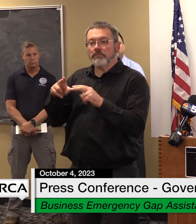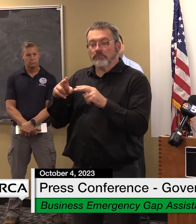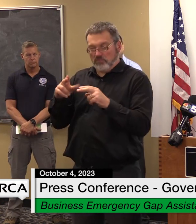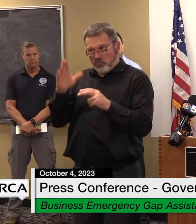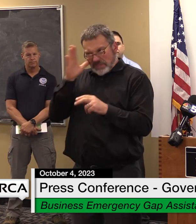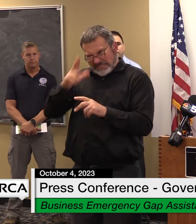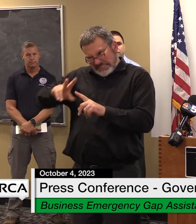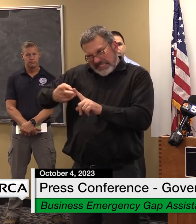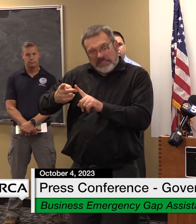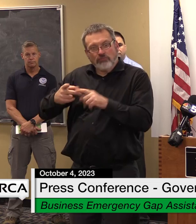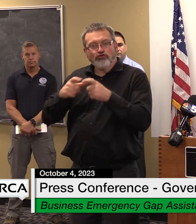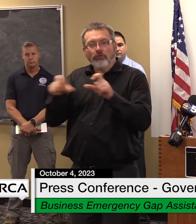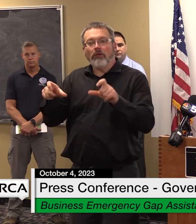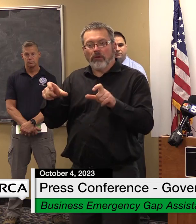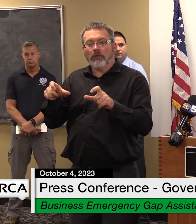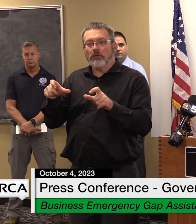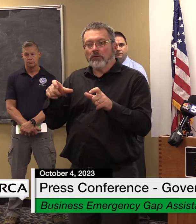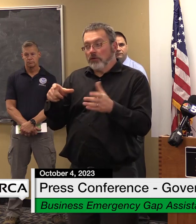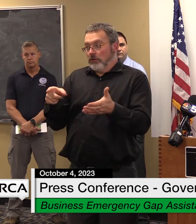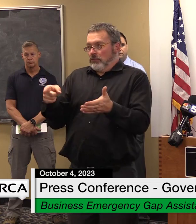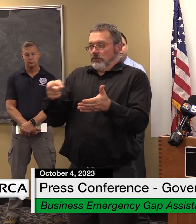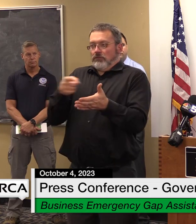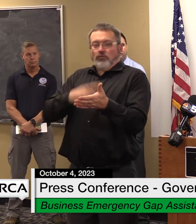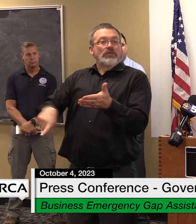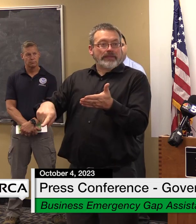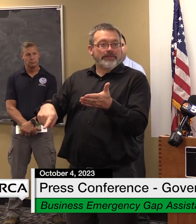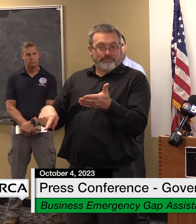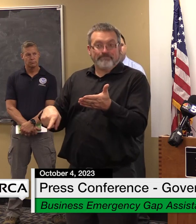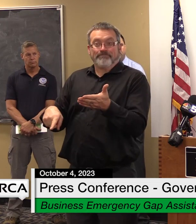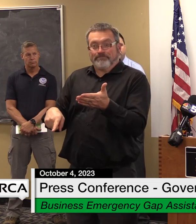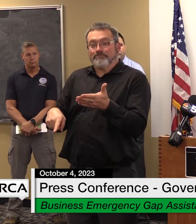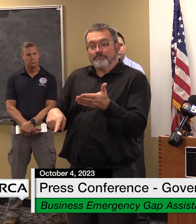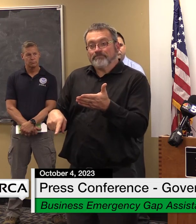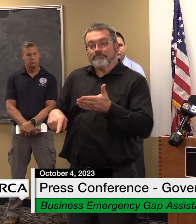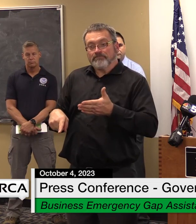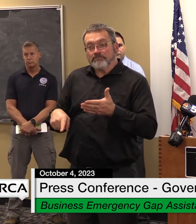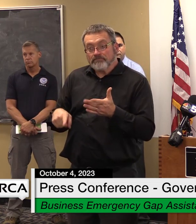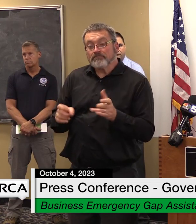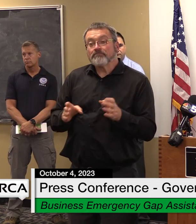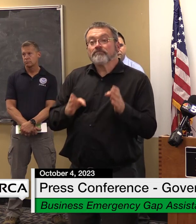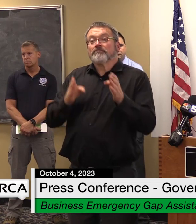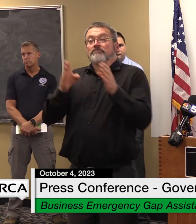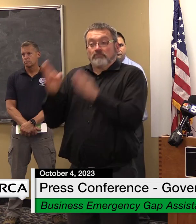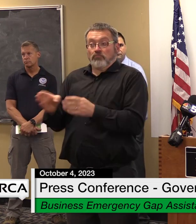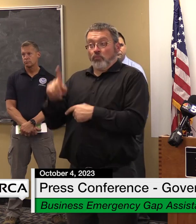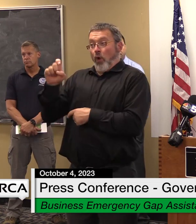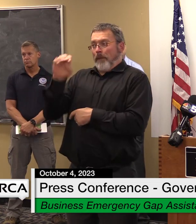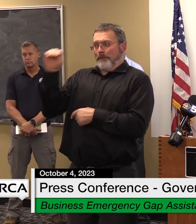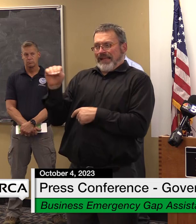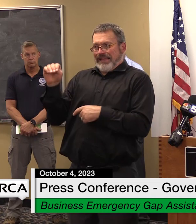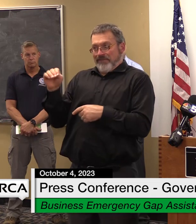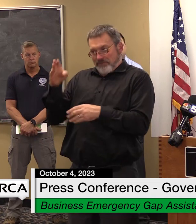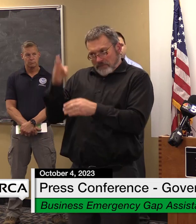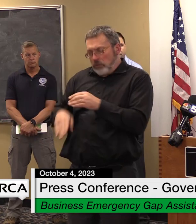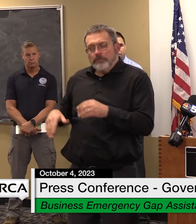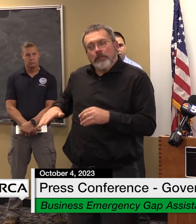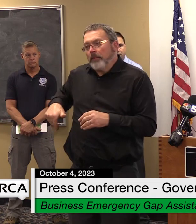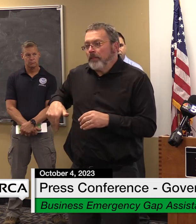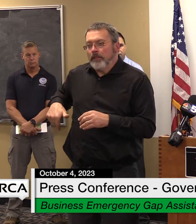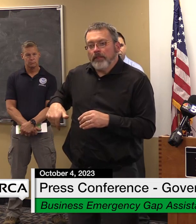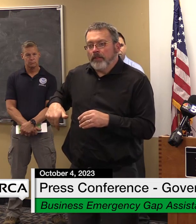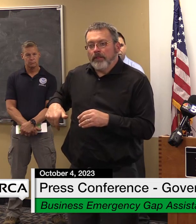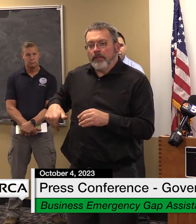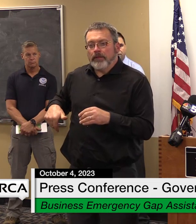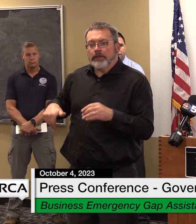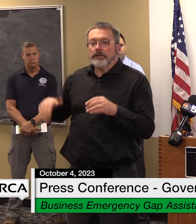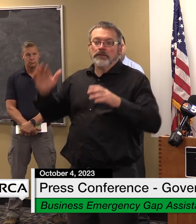We'd also like to remind organizations, we have about 100 incomplete applications, and we've sent a variety of messages